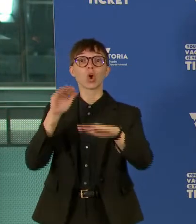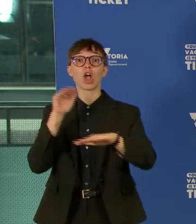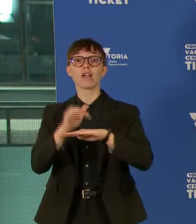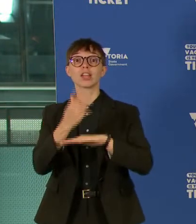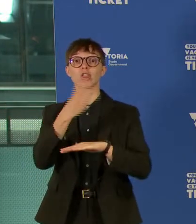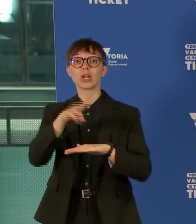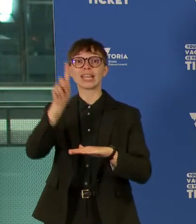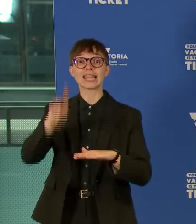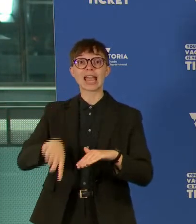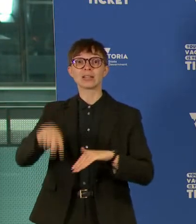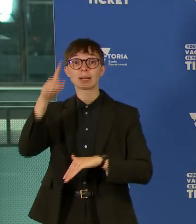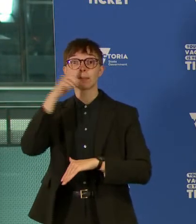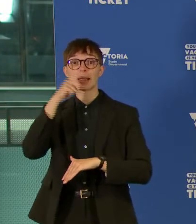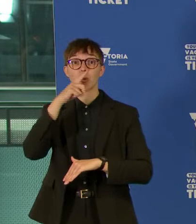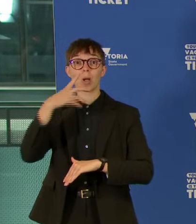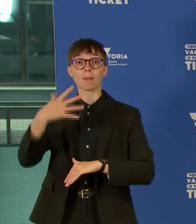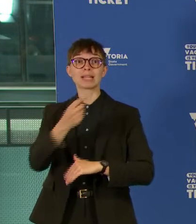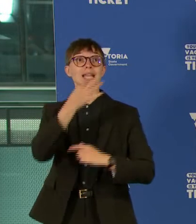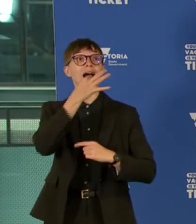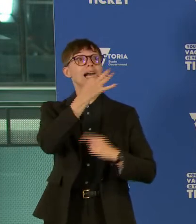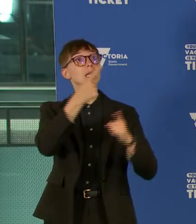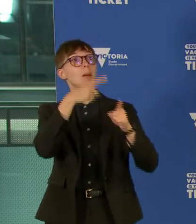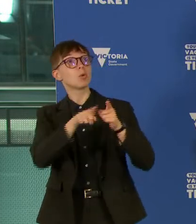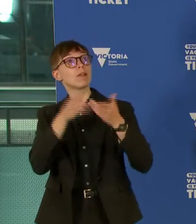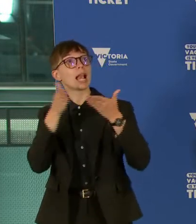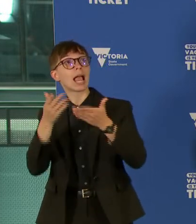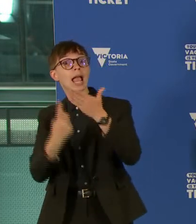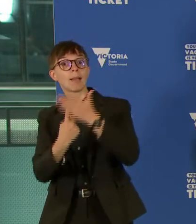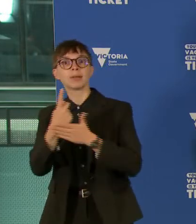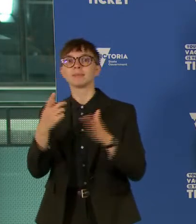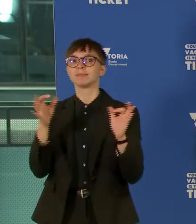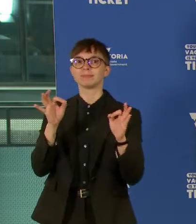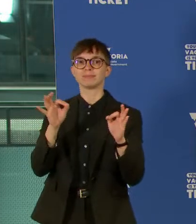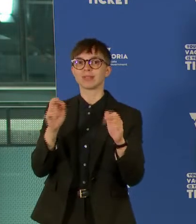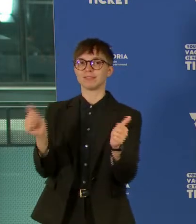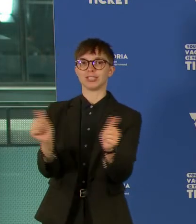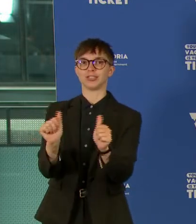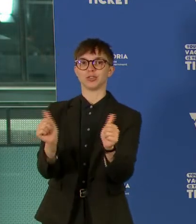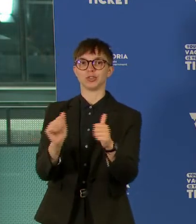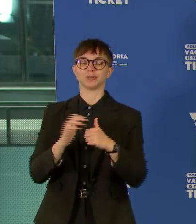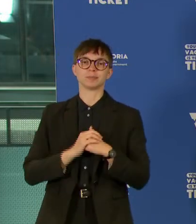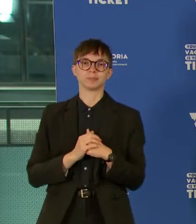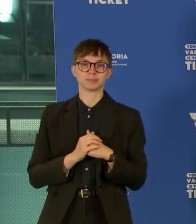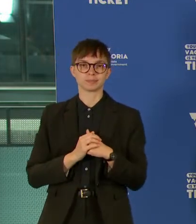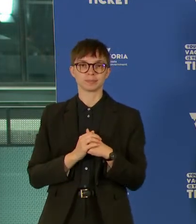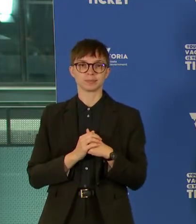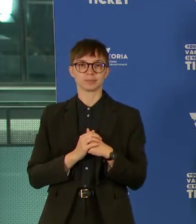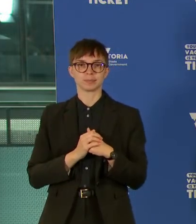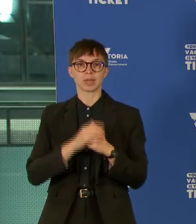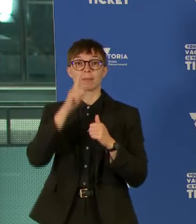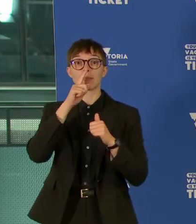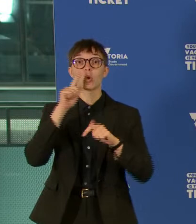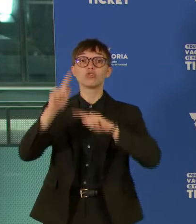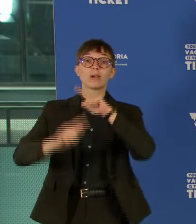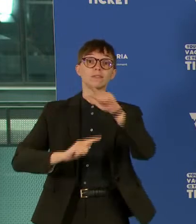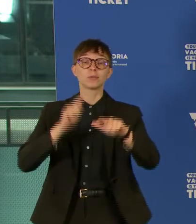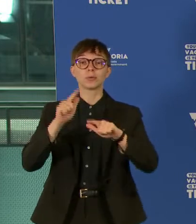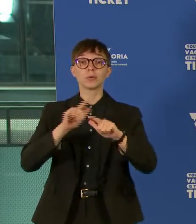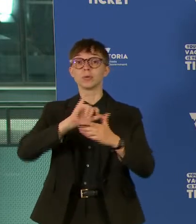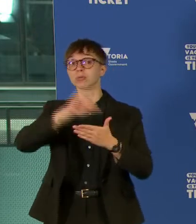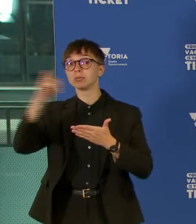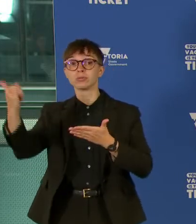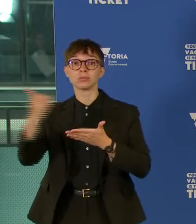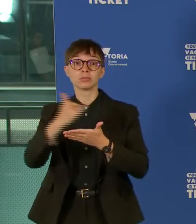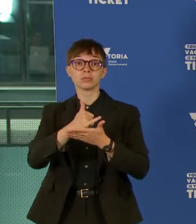International travellers who are symptom-free will be recommended but not required to